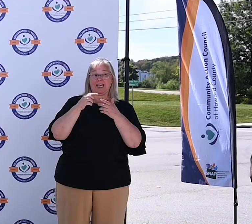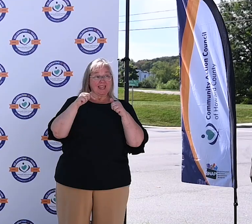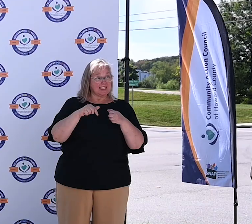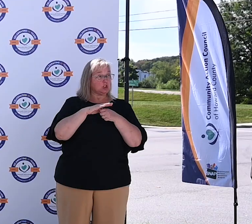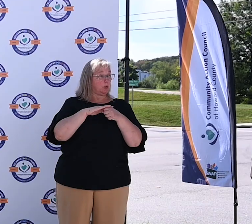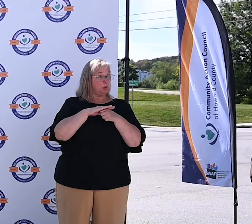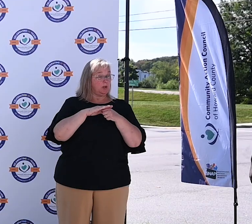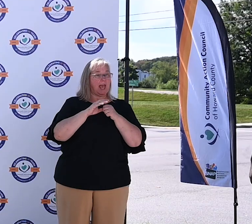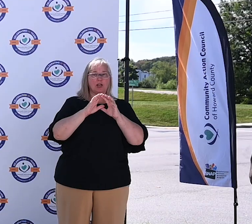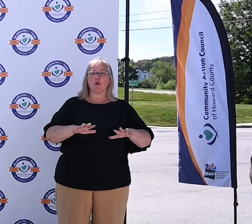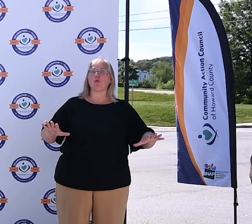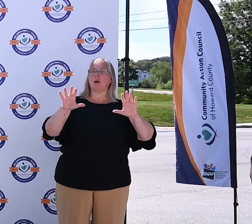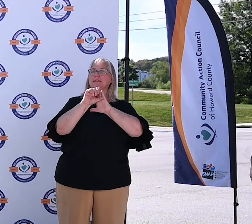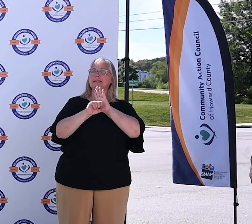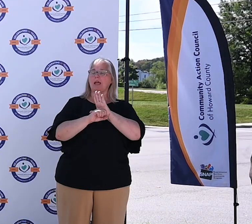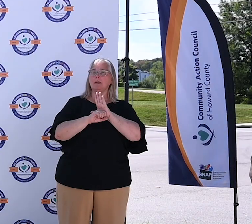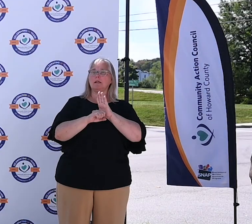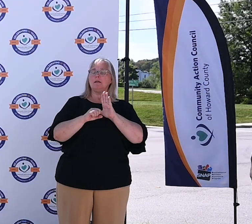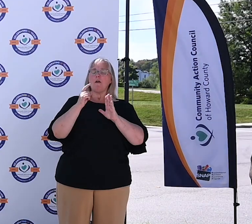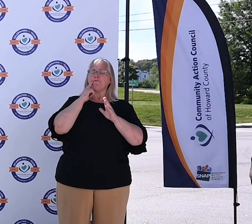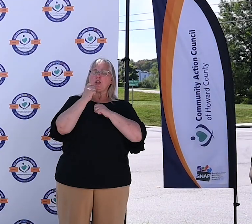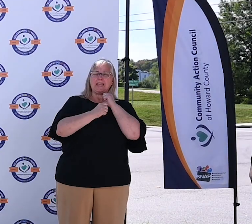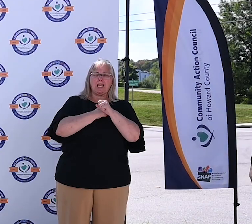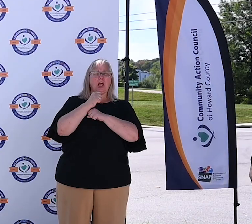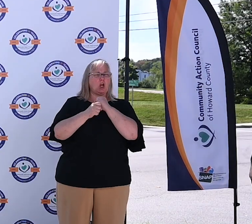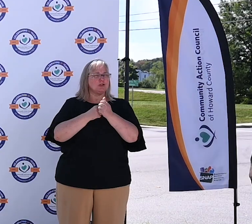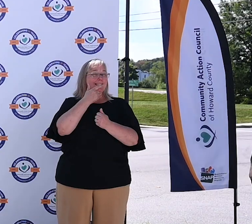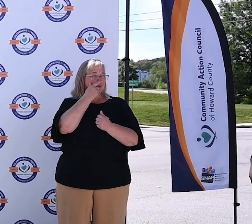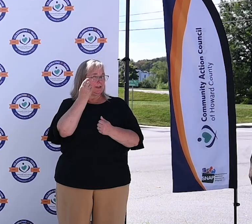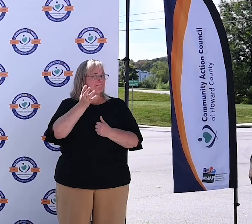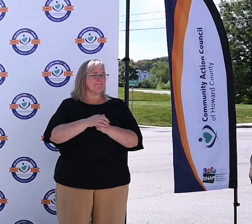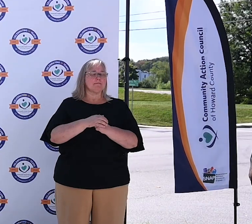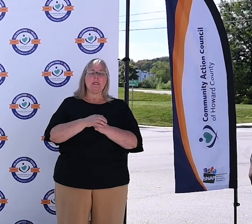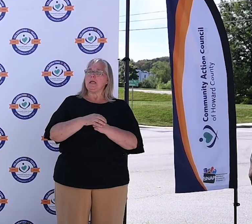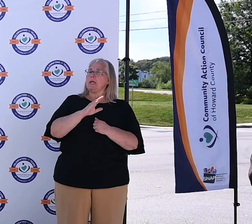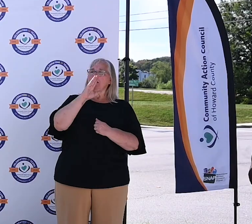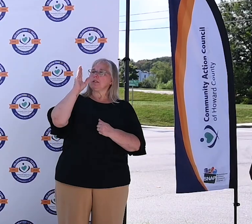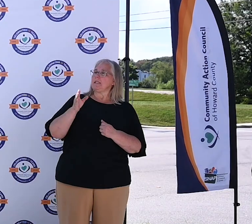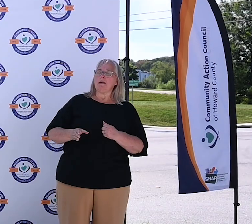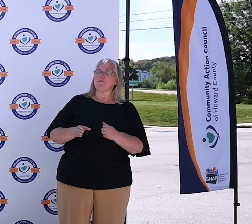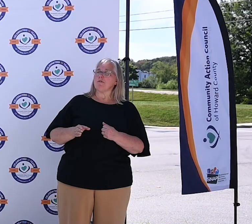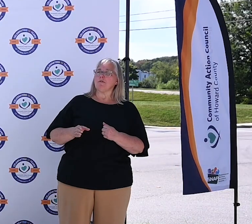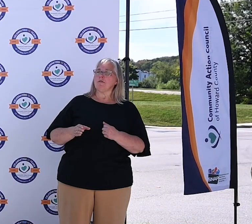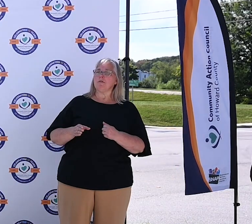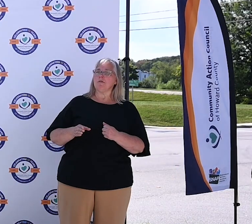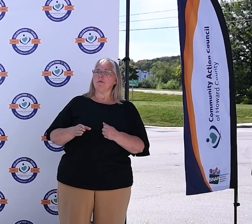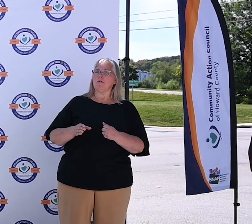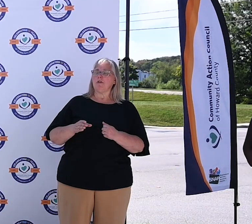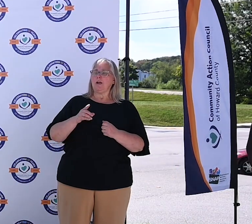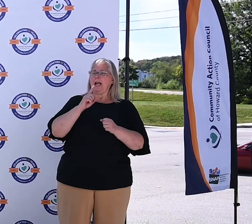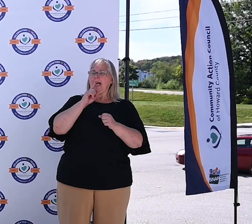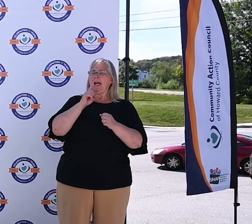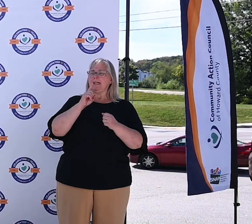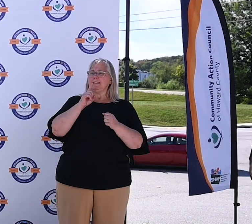community across the state. For years, interestingly enough, there was never a